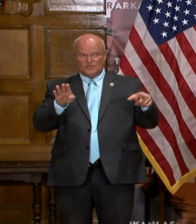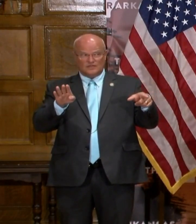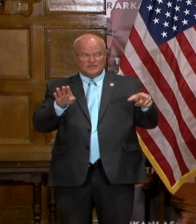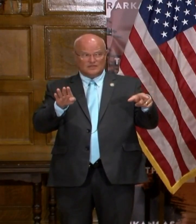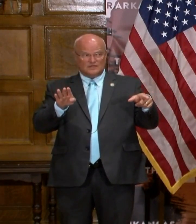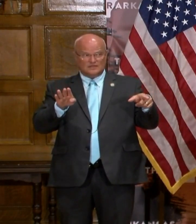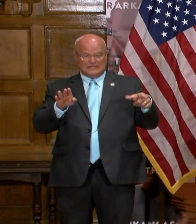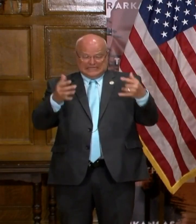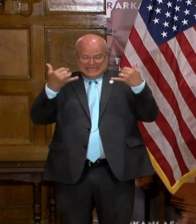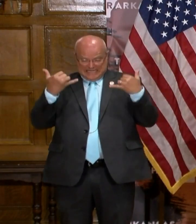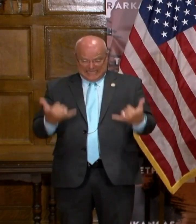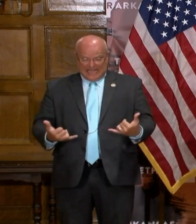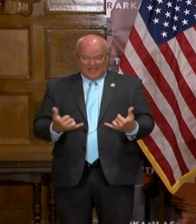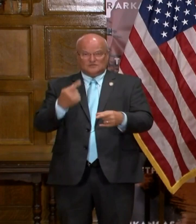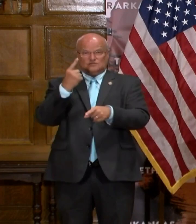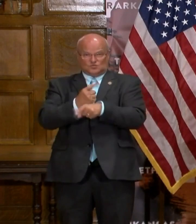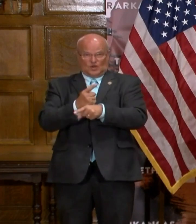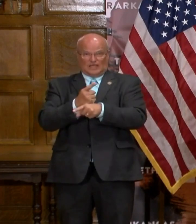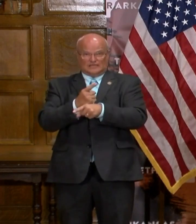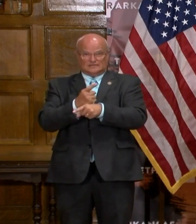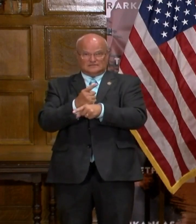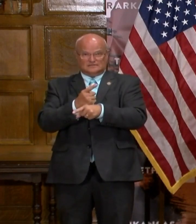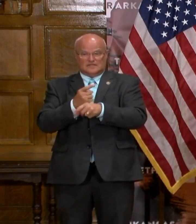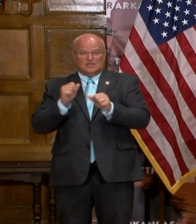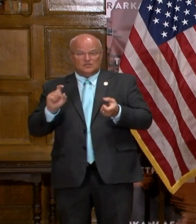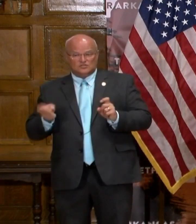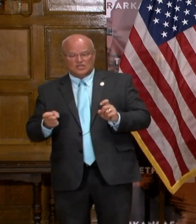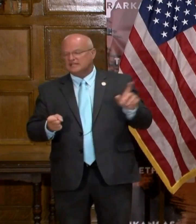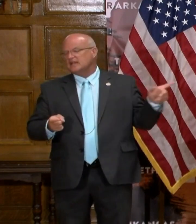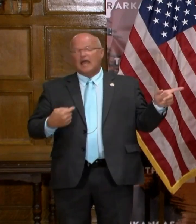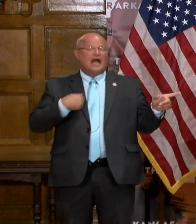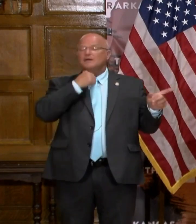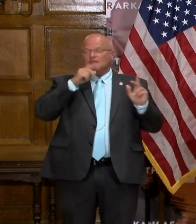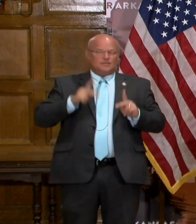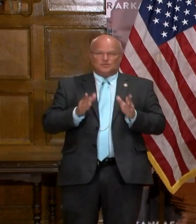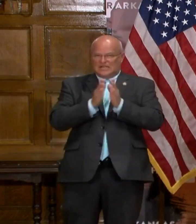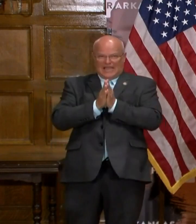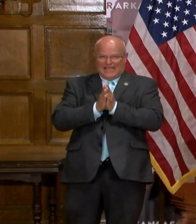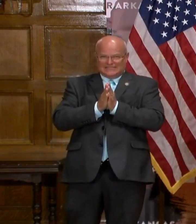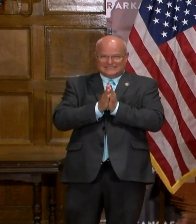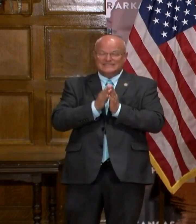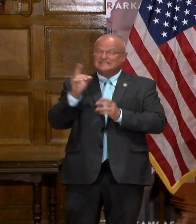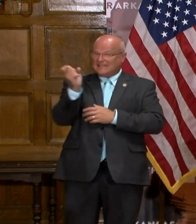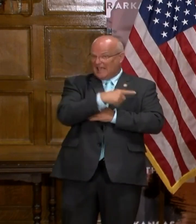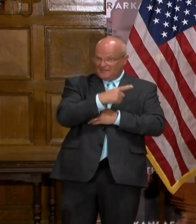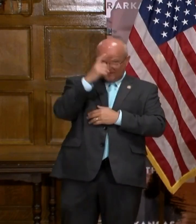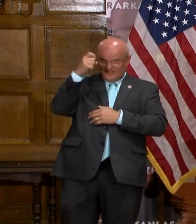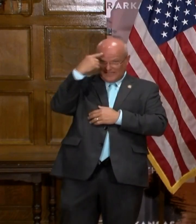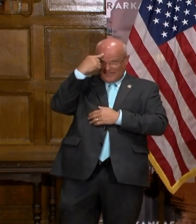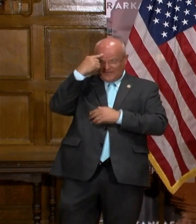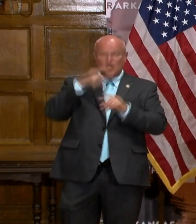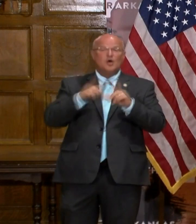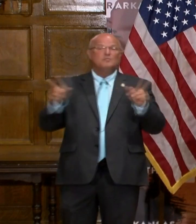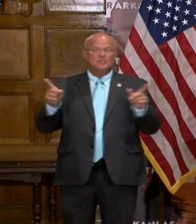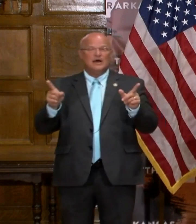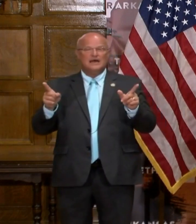it's for now, that's right, it could change. I am not the person to ask. It is the governor.